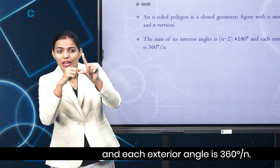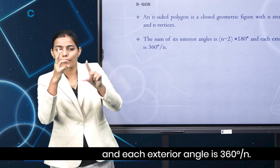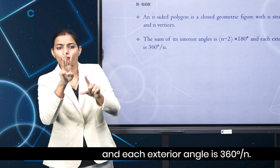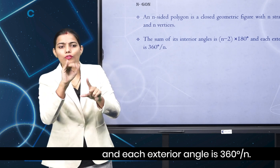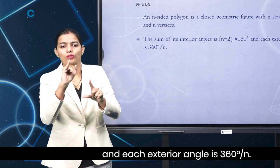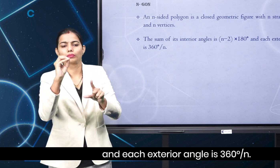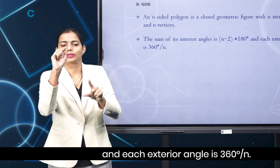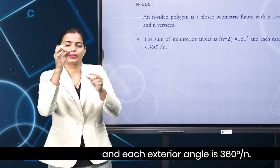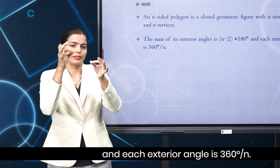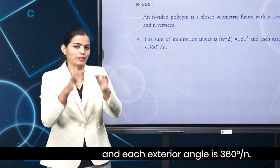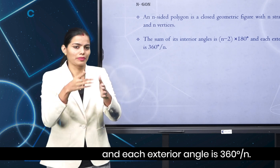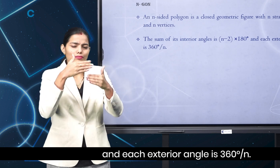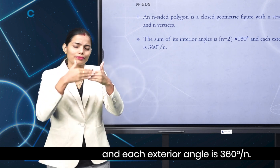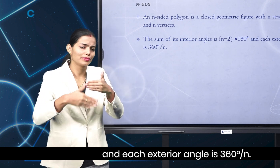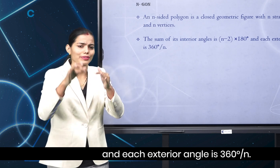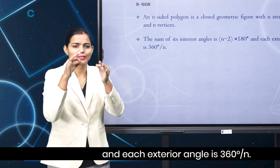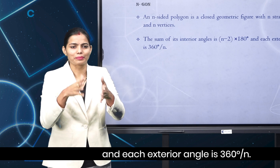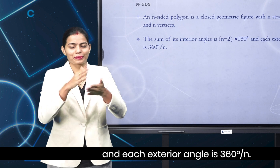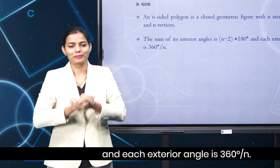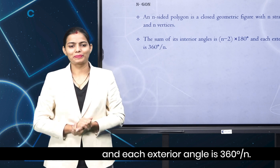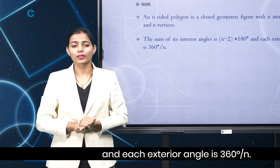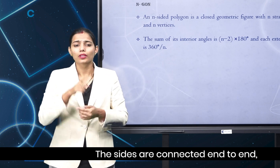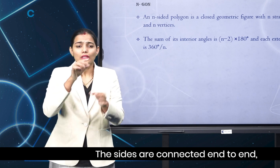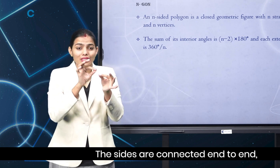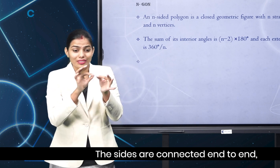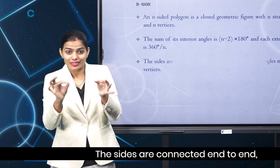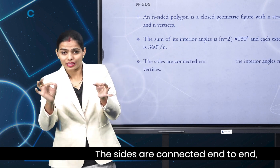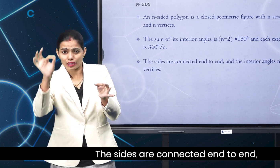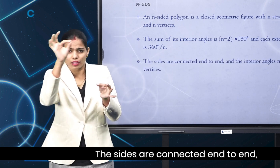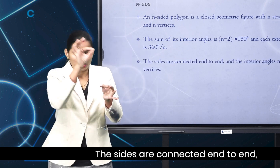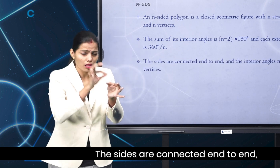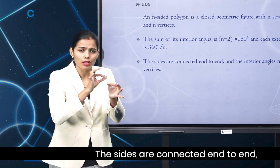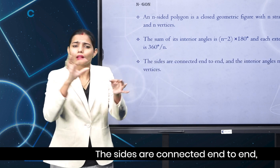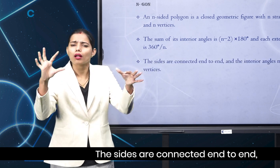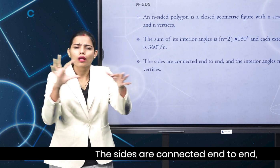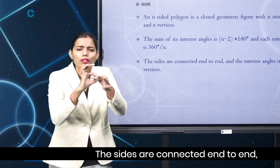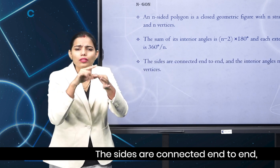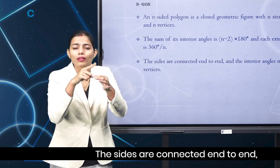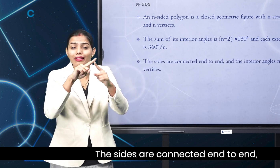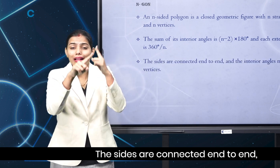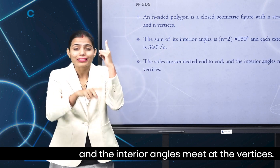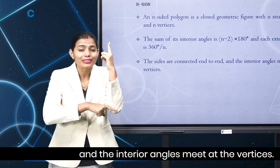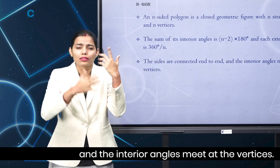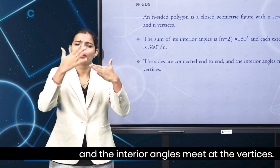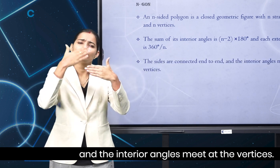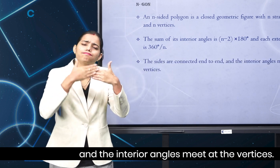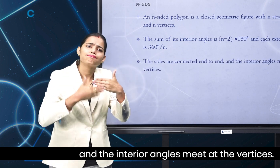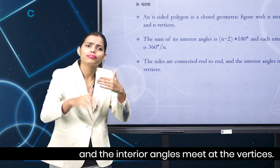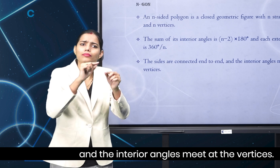angle is 360 degree by n. The sides are connected end to end and the interior angles